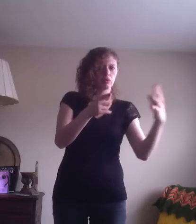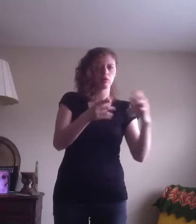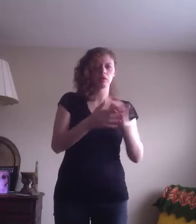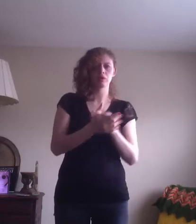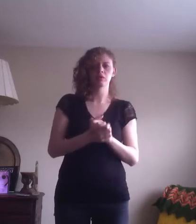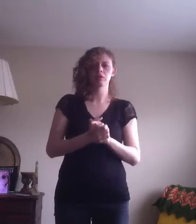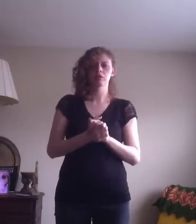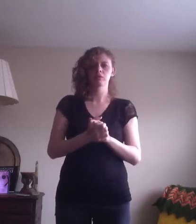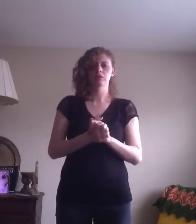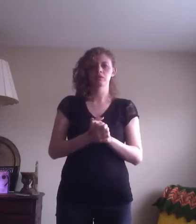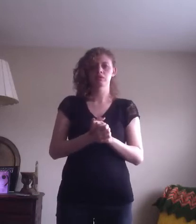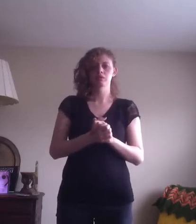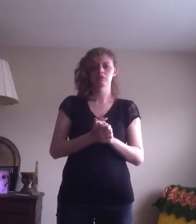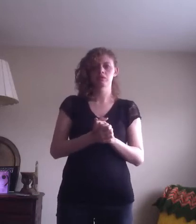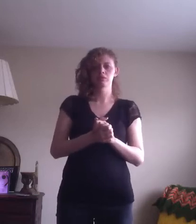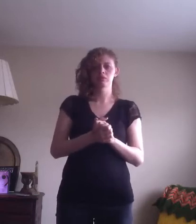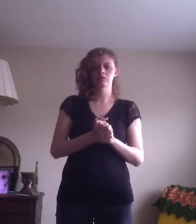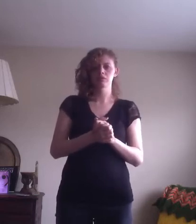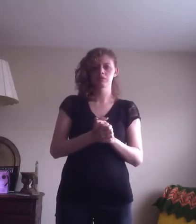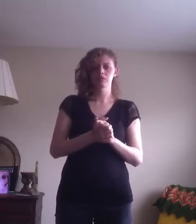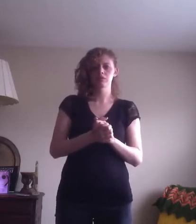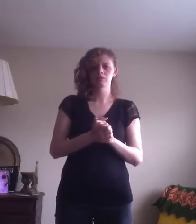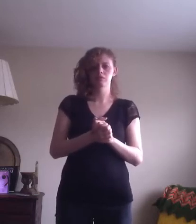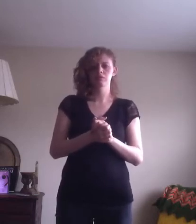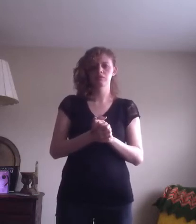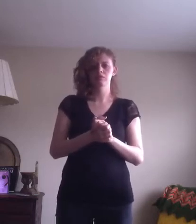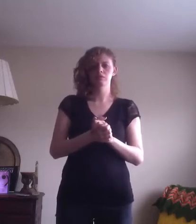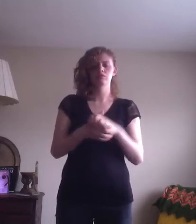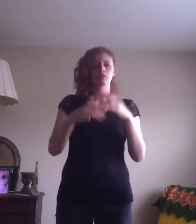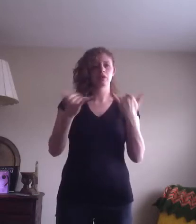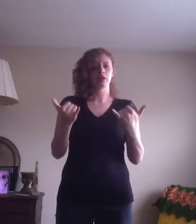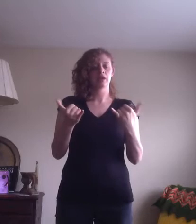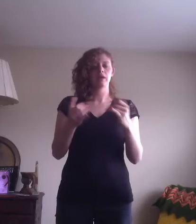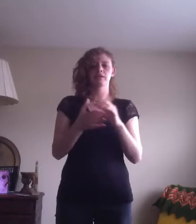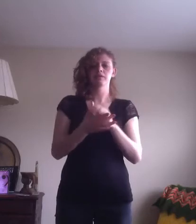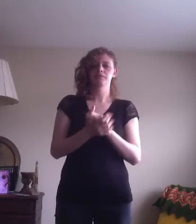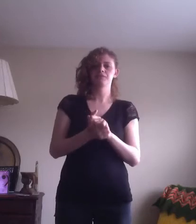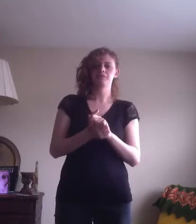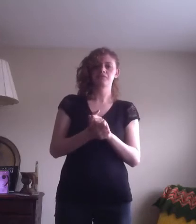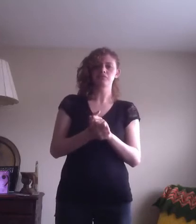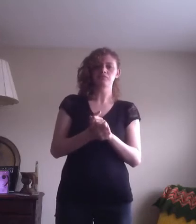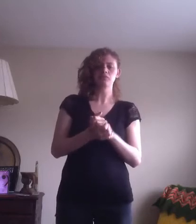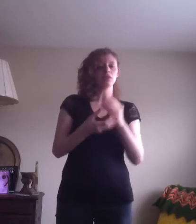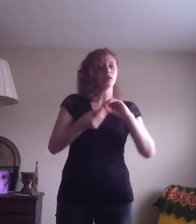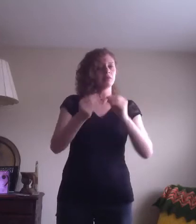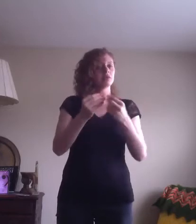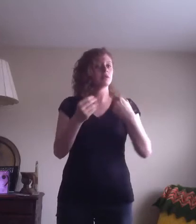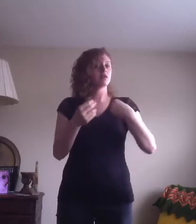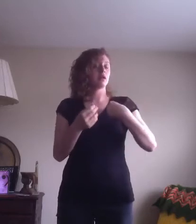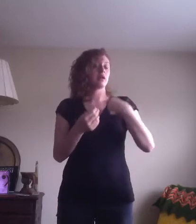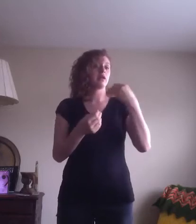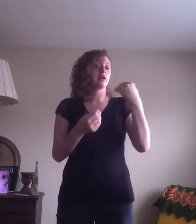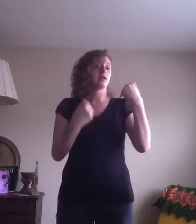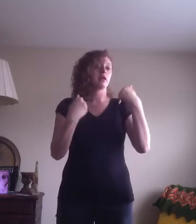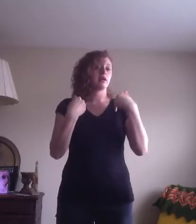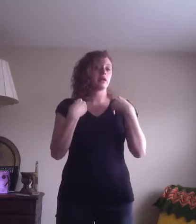on. Now, so far, the numbers I have on here are called whole numbers, and those are the numbers 0, 1,